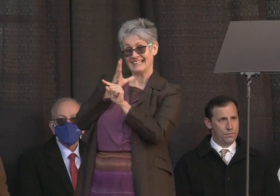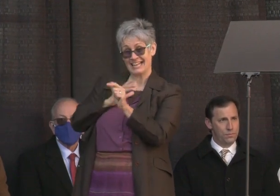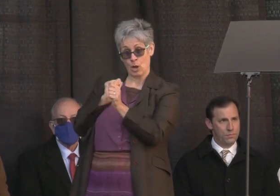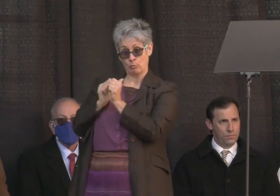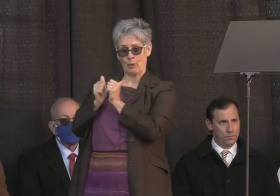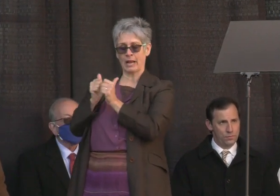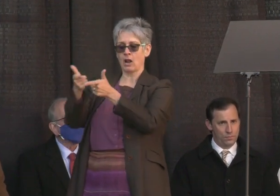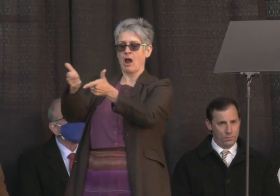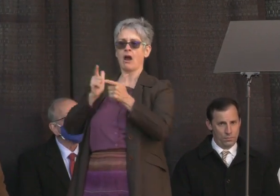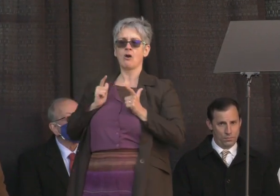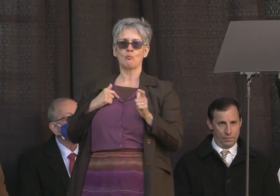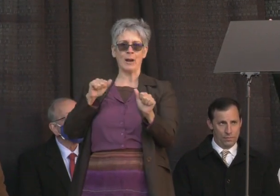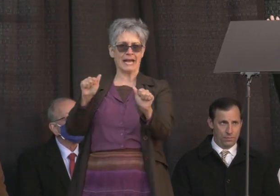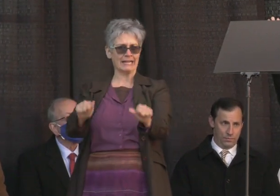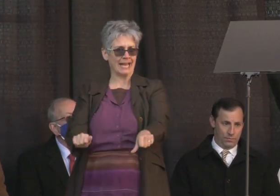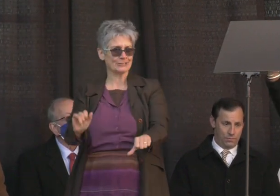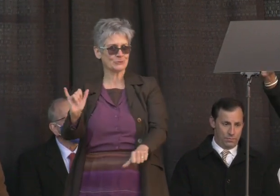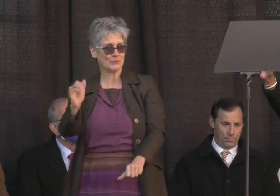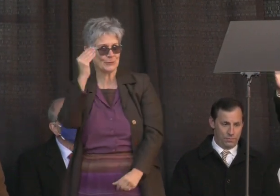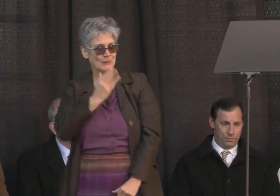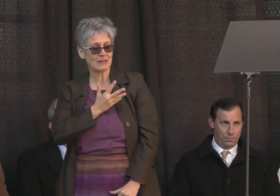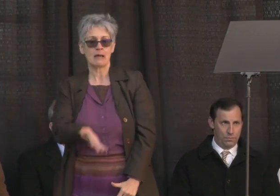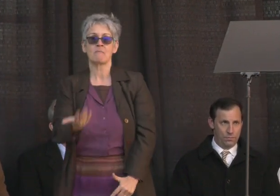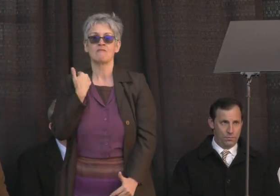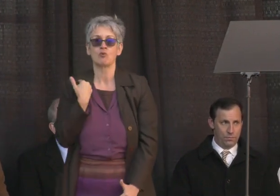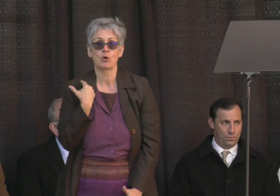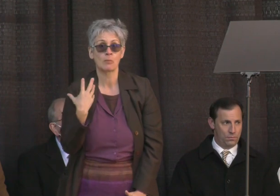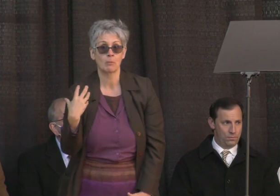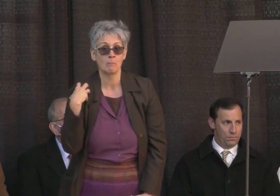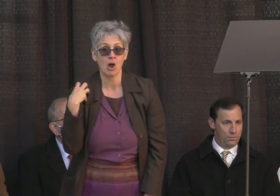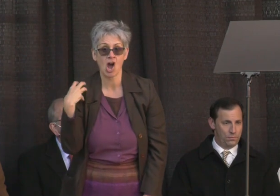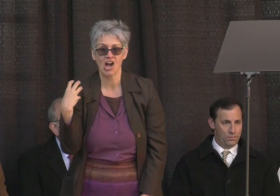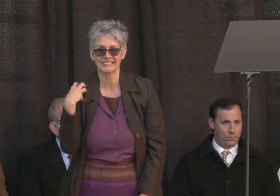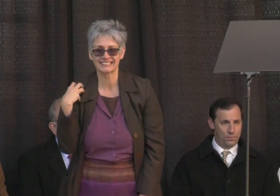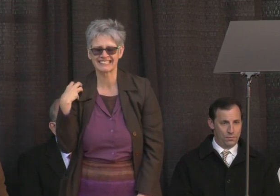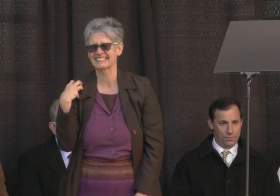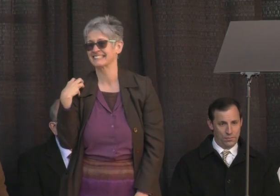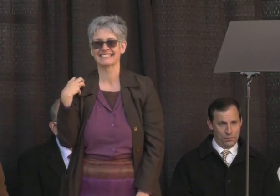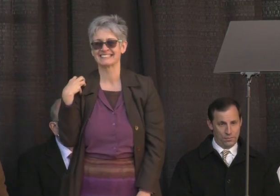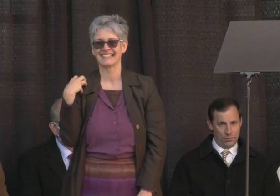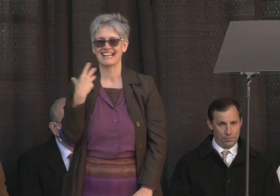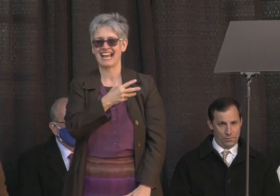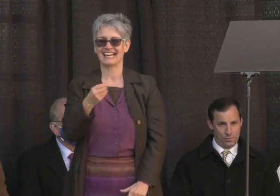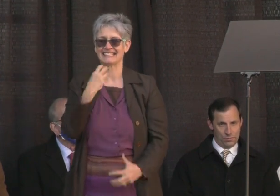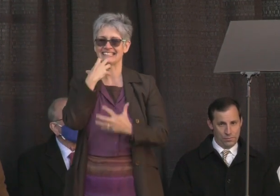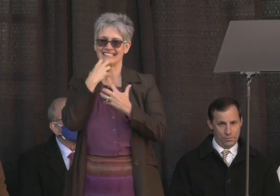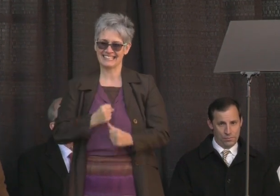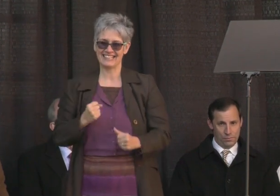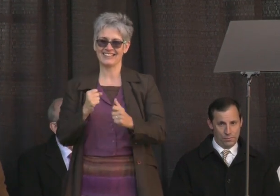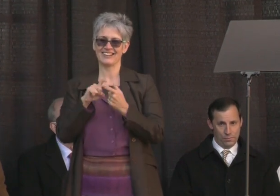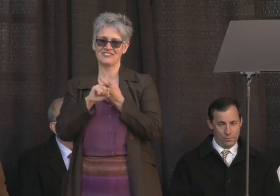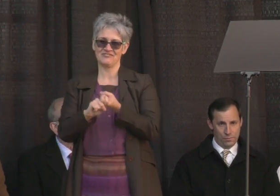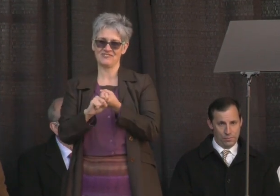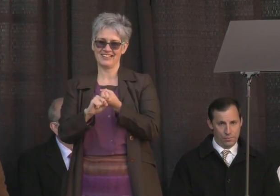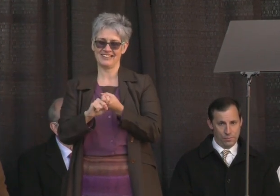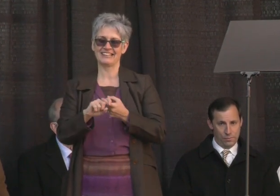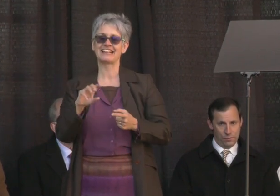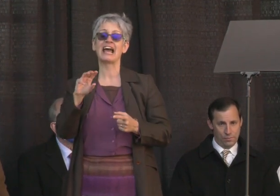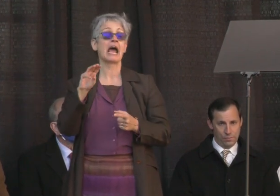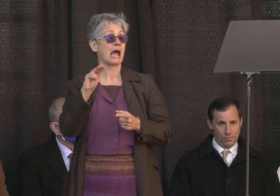my former boss, thank goodness, my former boss, and dear, dear, dear friend, Mayor